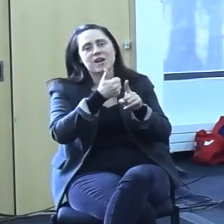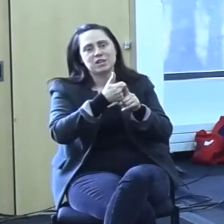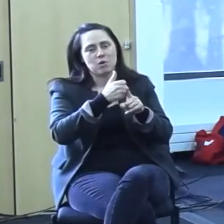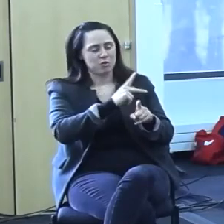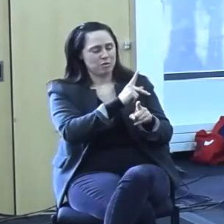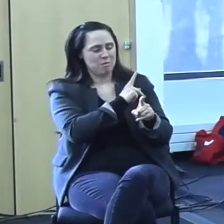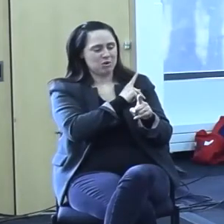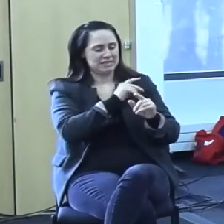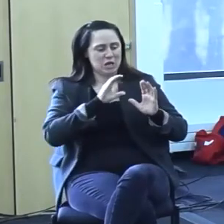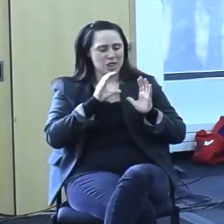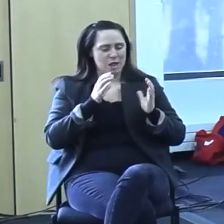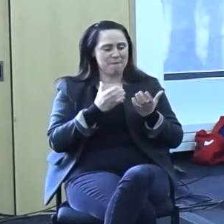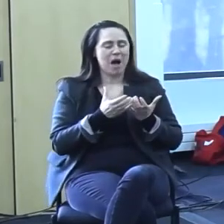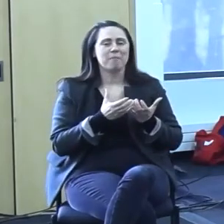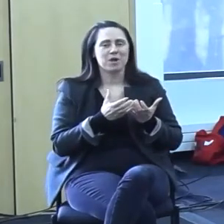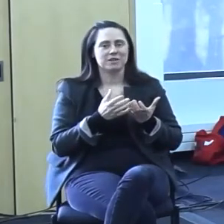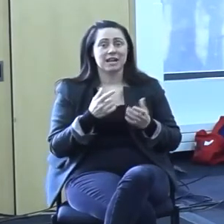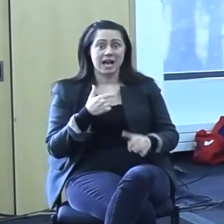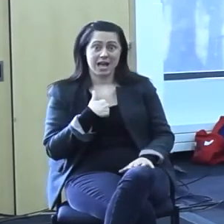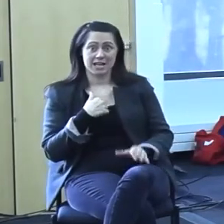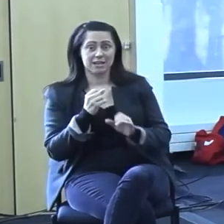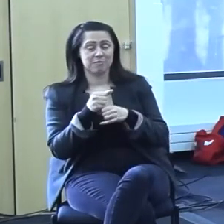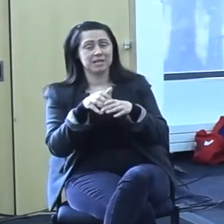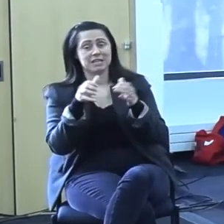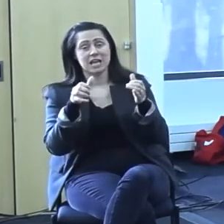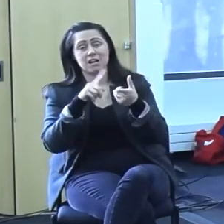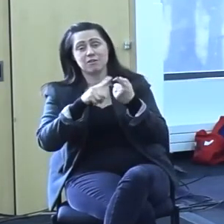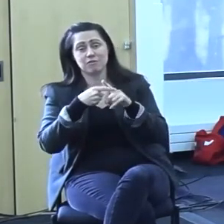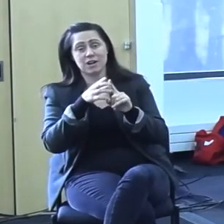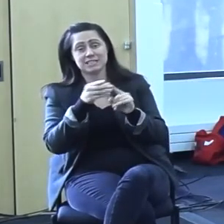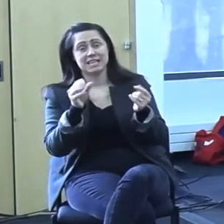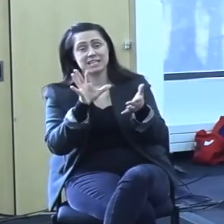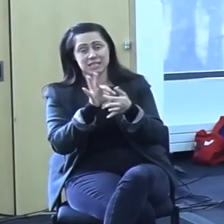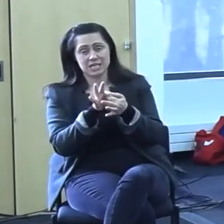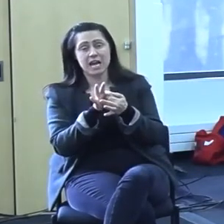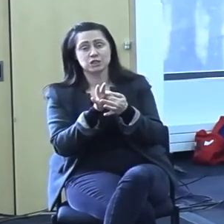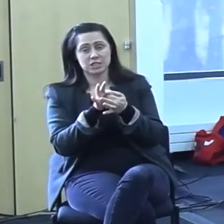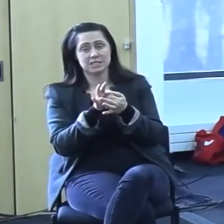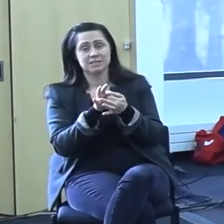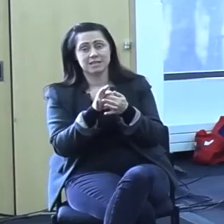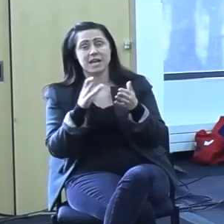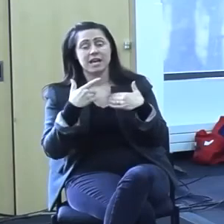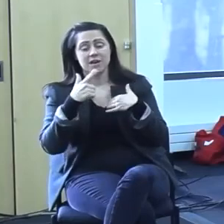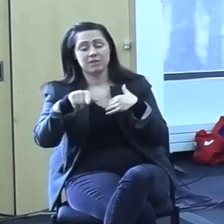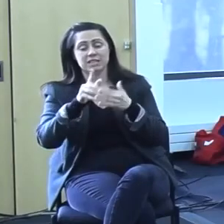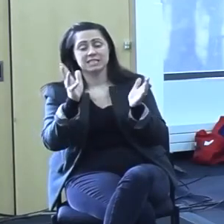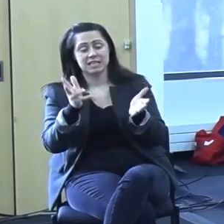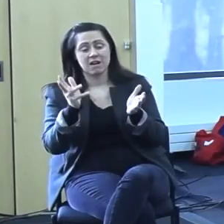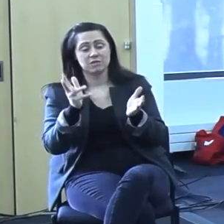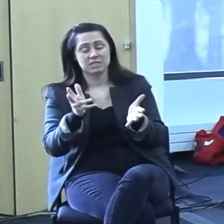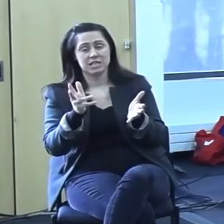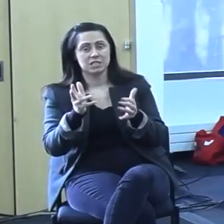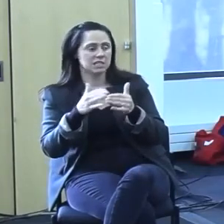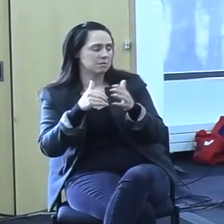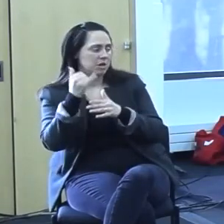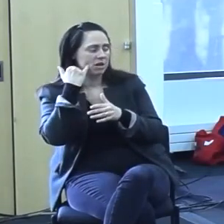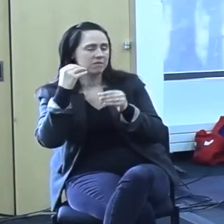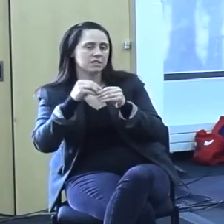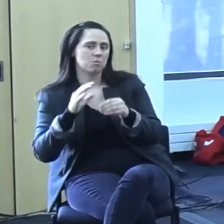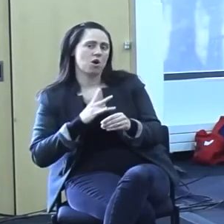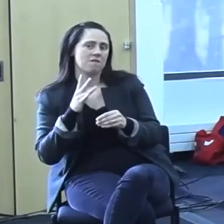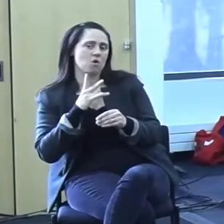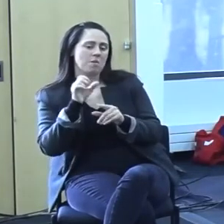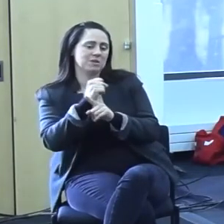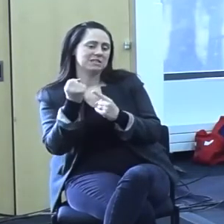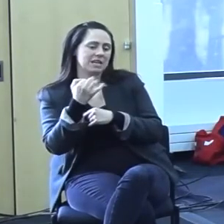personal bubble. And I've definitely made a lot of friends and connections having these conversations, whether it's in like a more formal